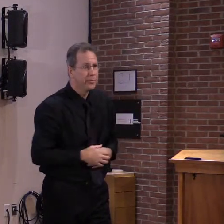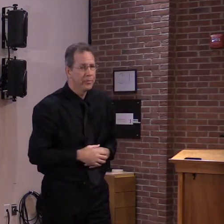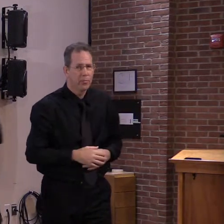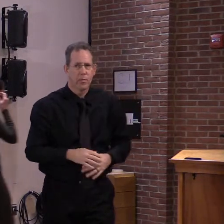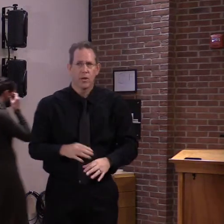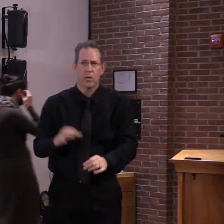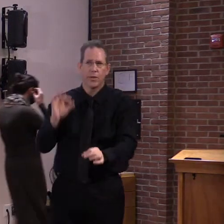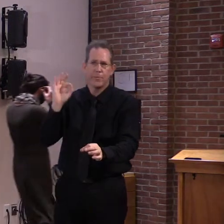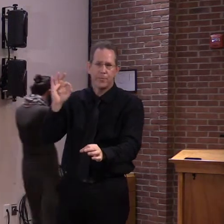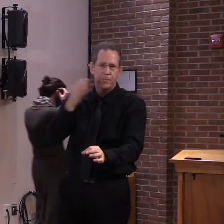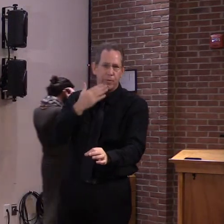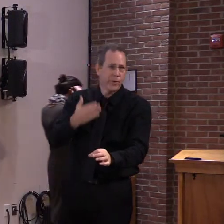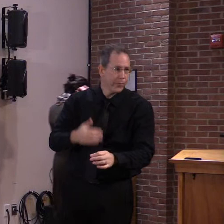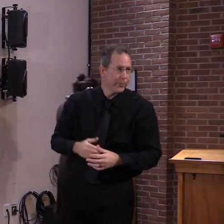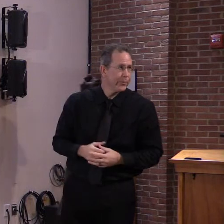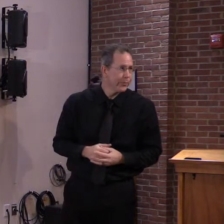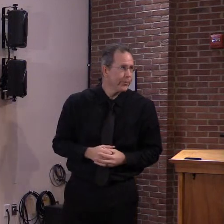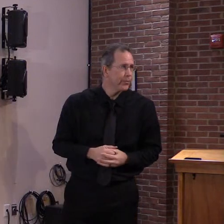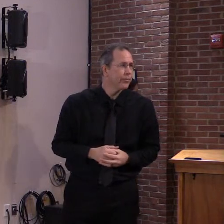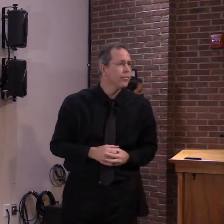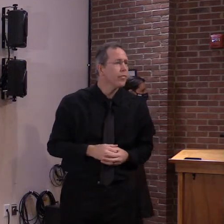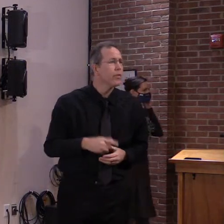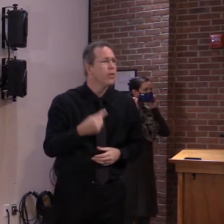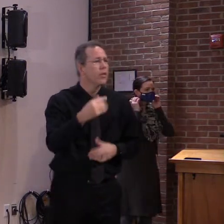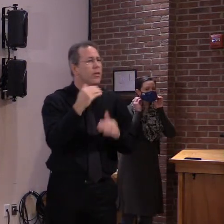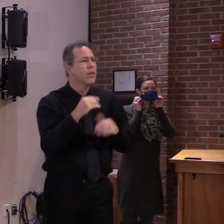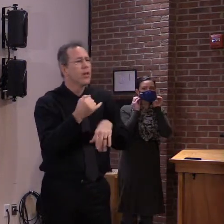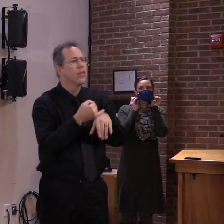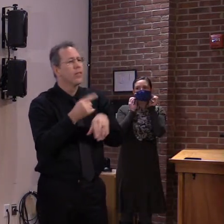Mike Donahue, the Islander.